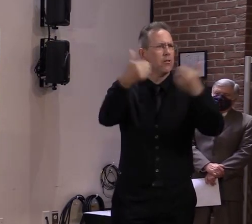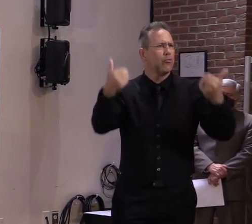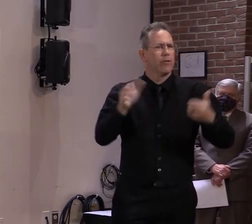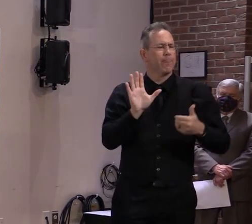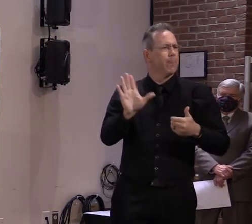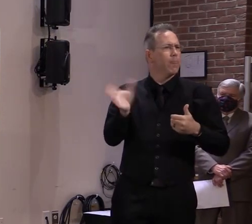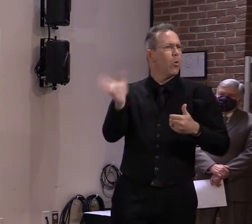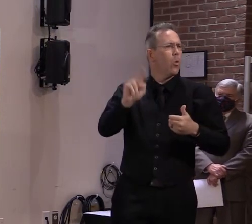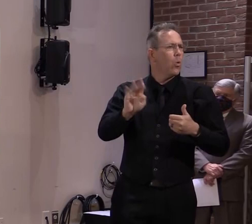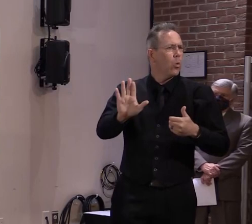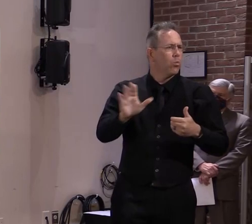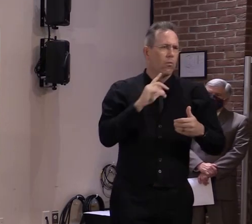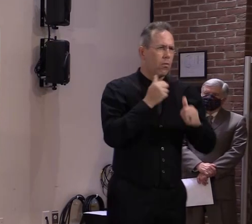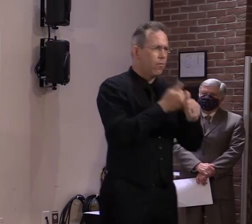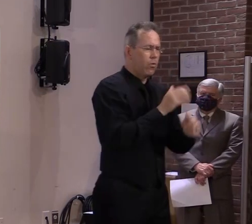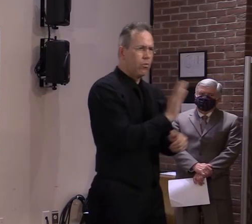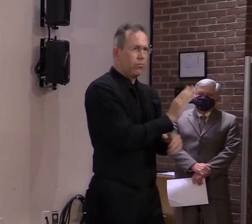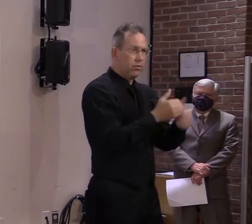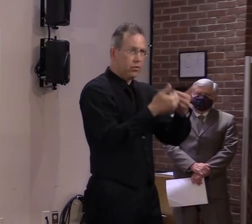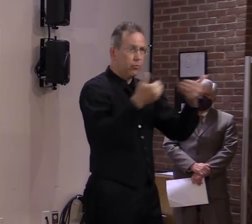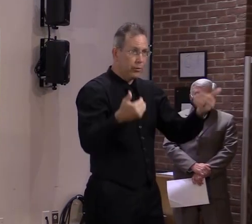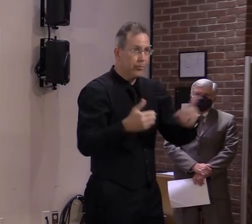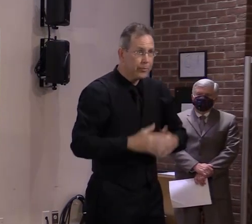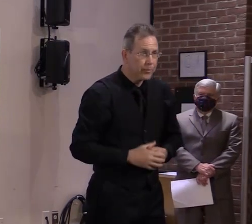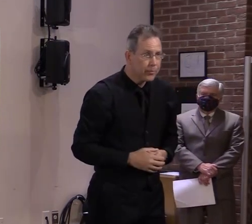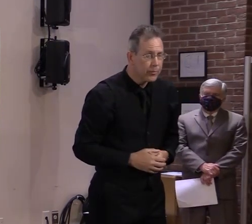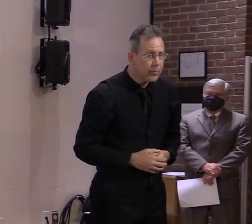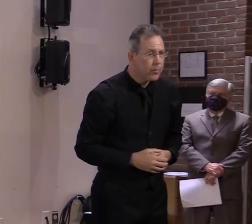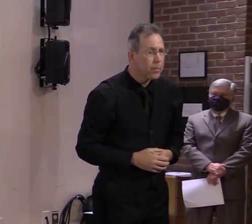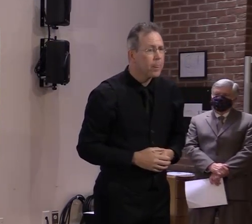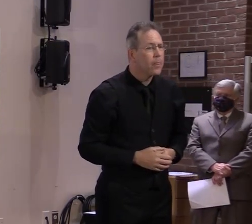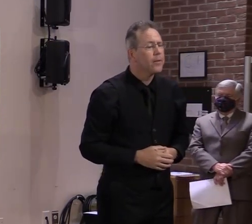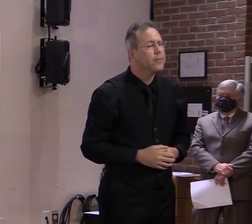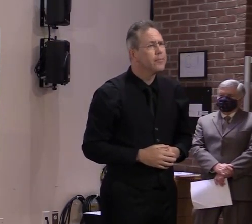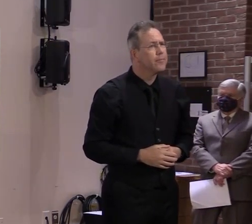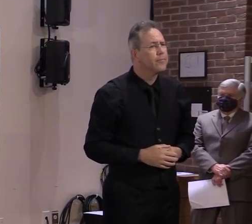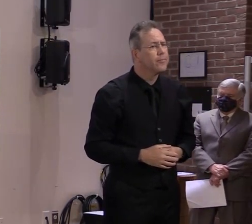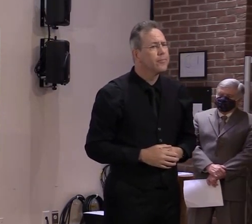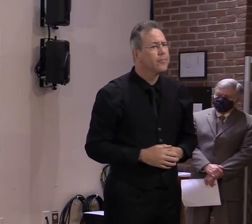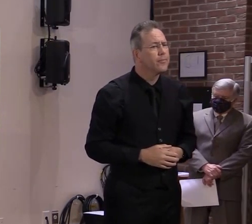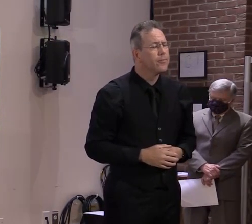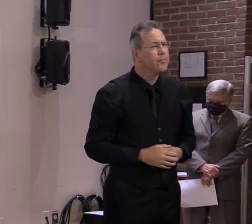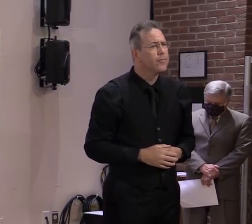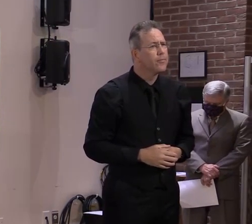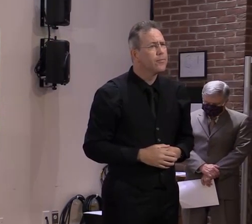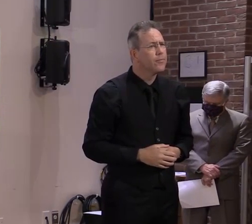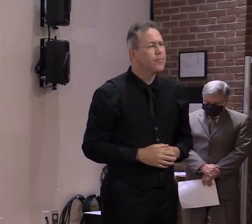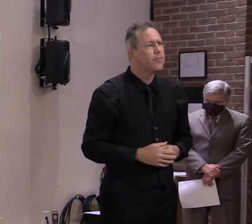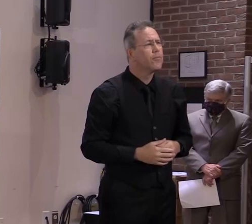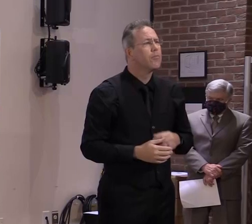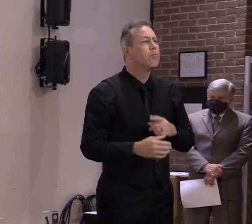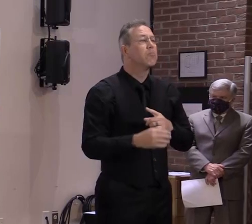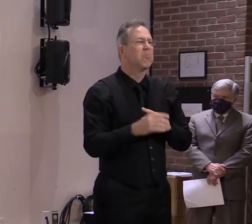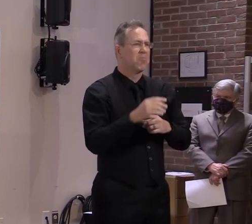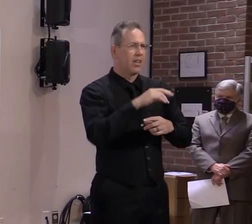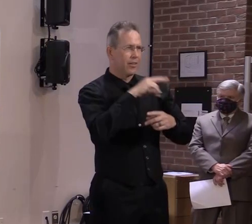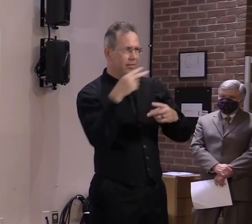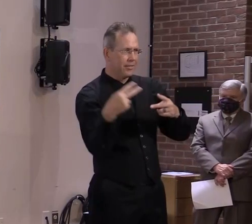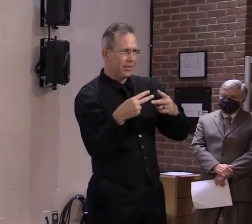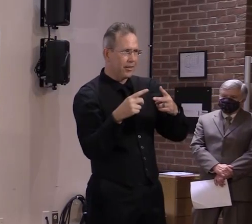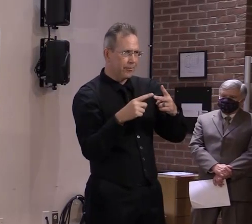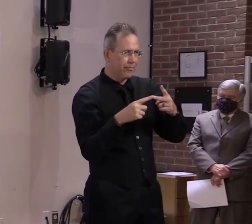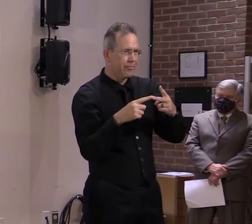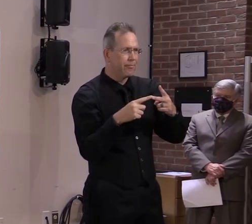beyond the universal safety standards that are so important in the COVID response. Also, beginning tomorrow, gathering sizes